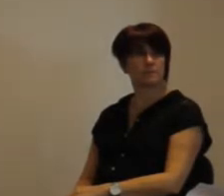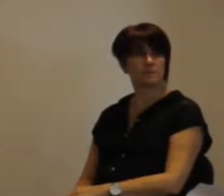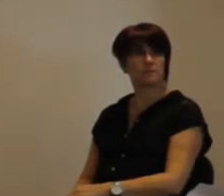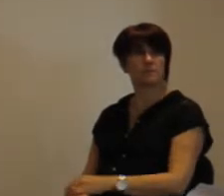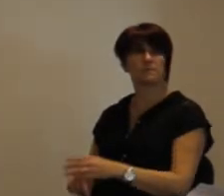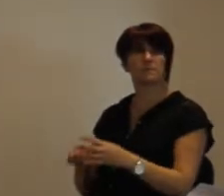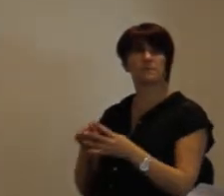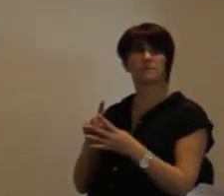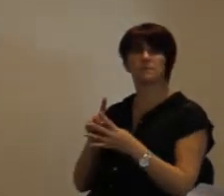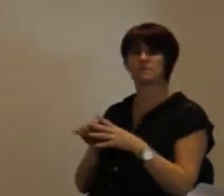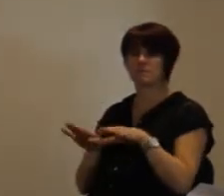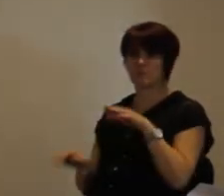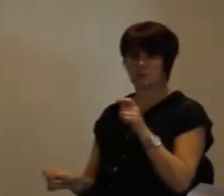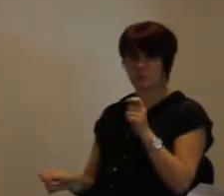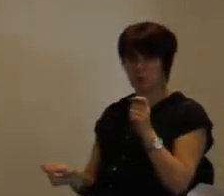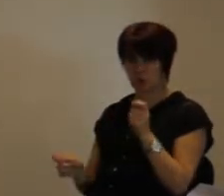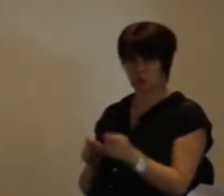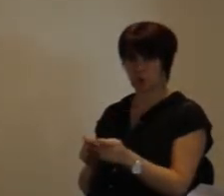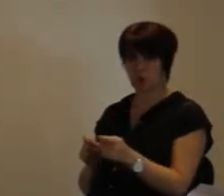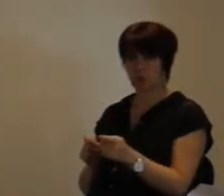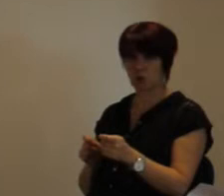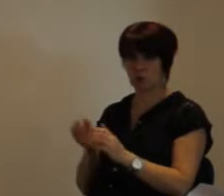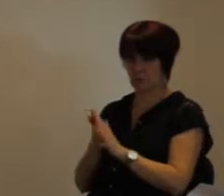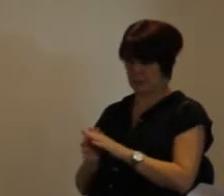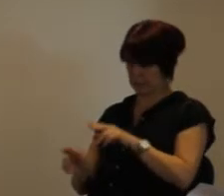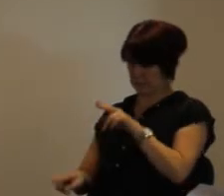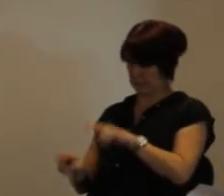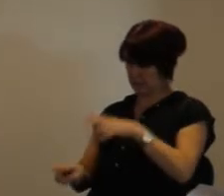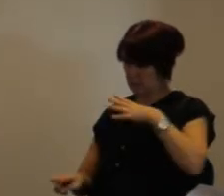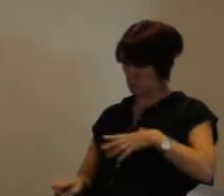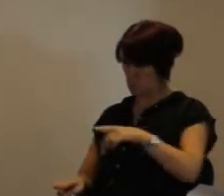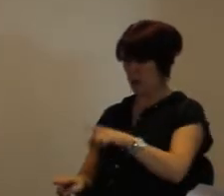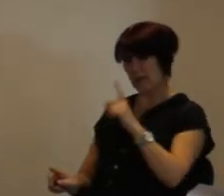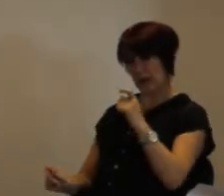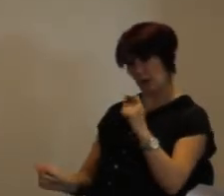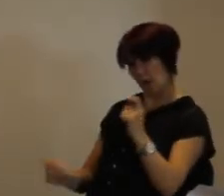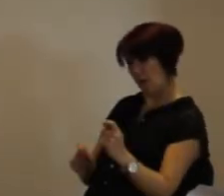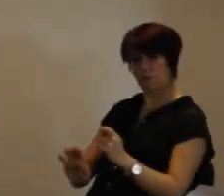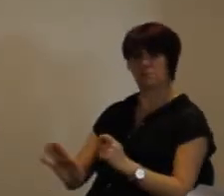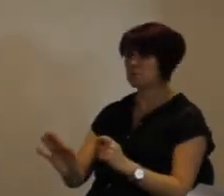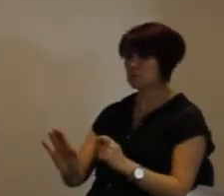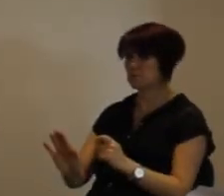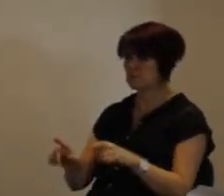Our reasonable adjustment should not invalidate the assessment requirements of the qualification.